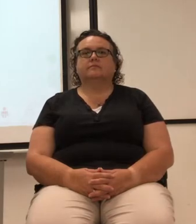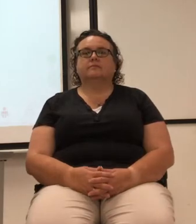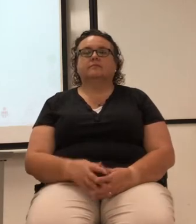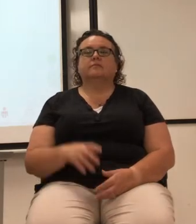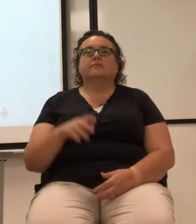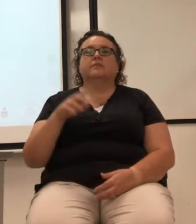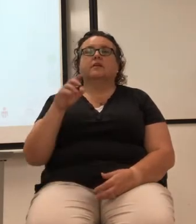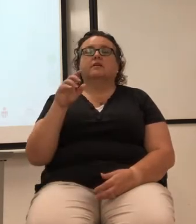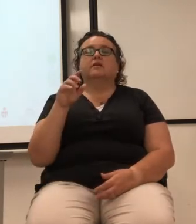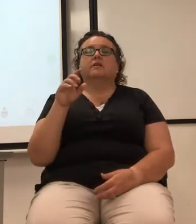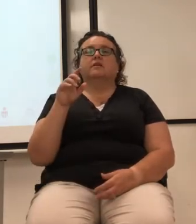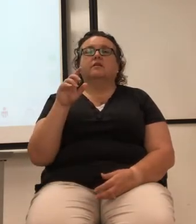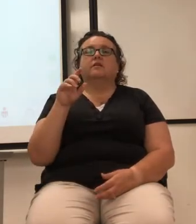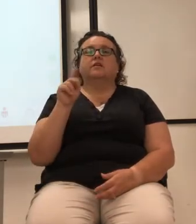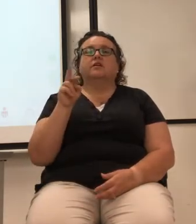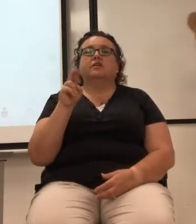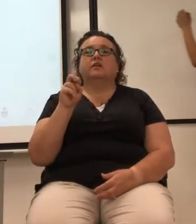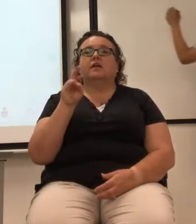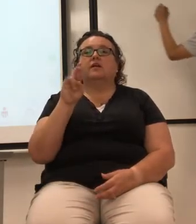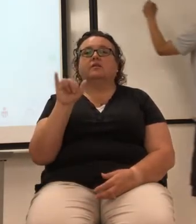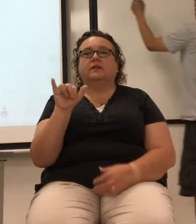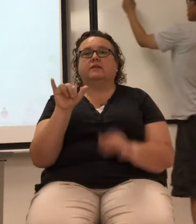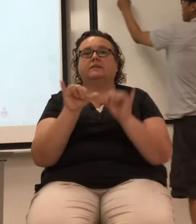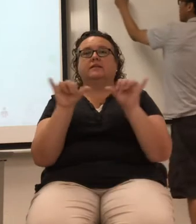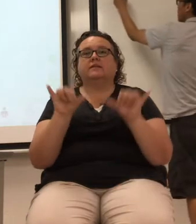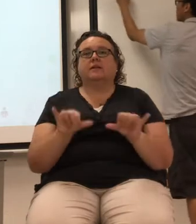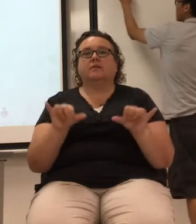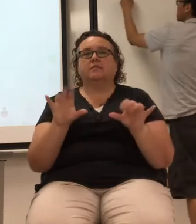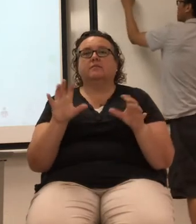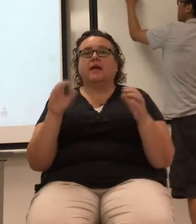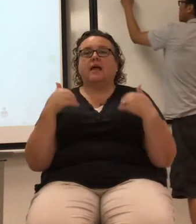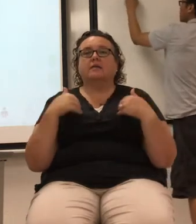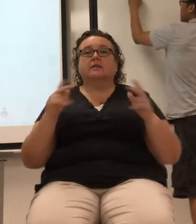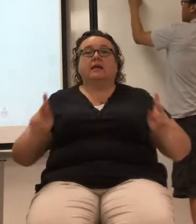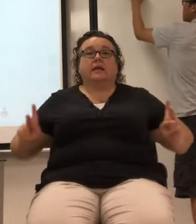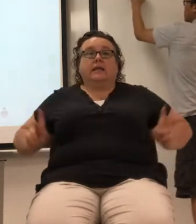consists of, basically, up top you got kidneys.